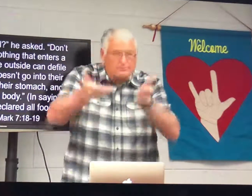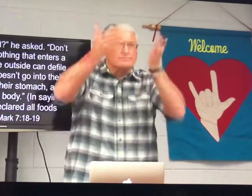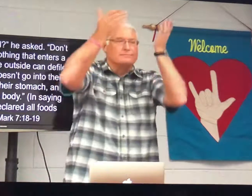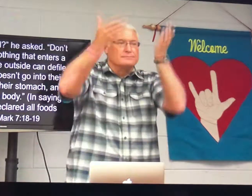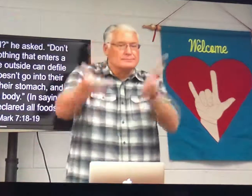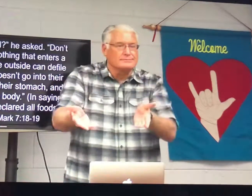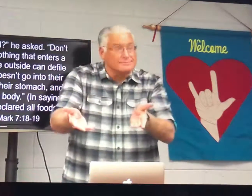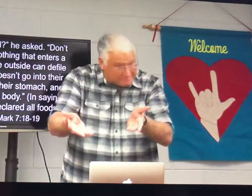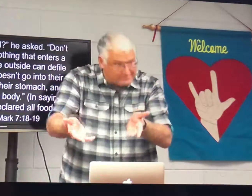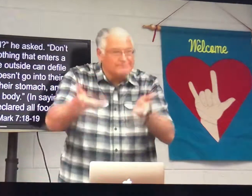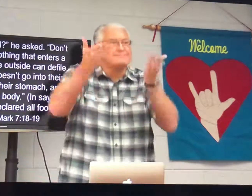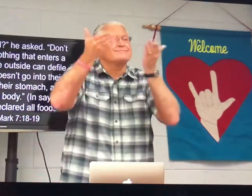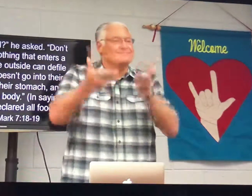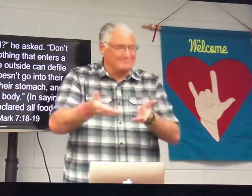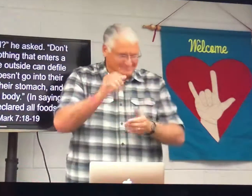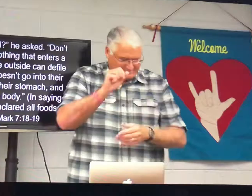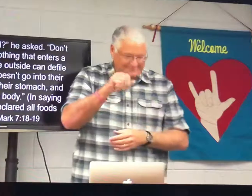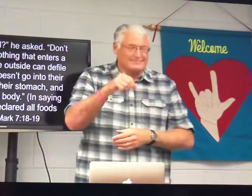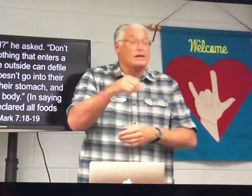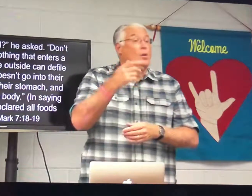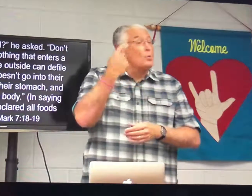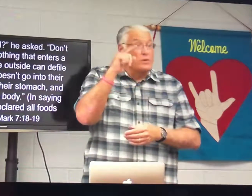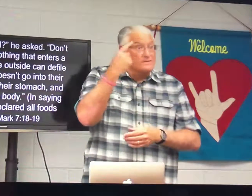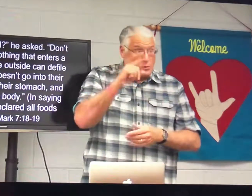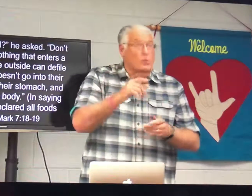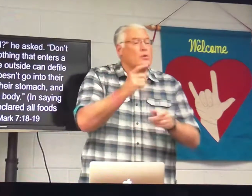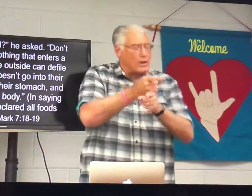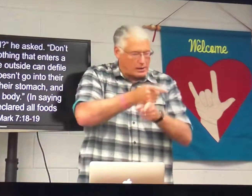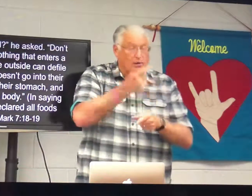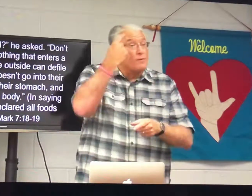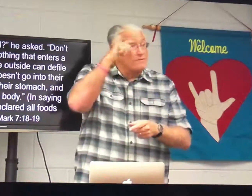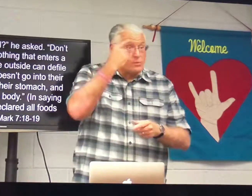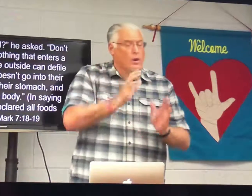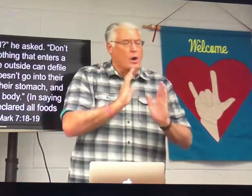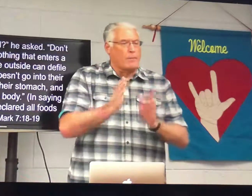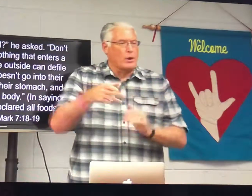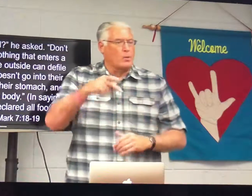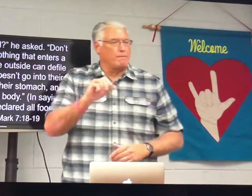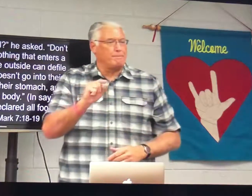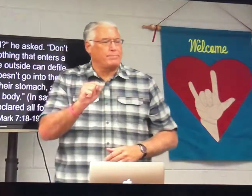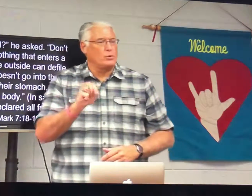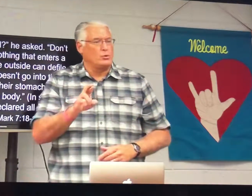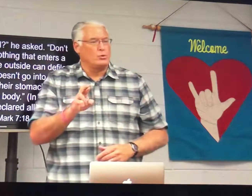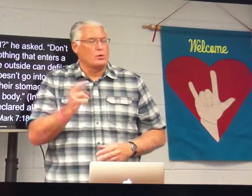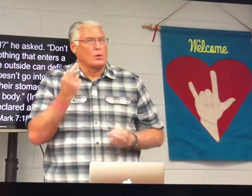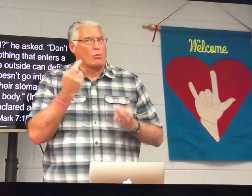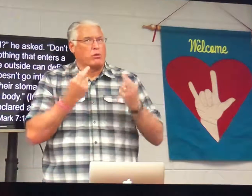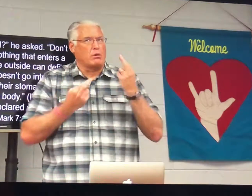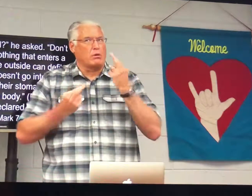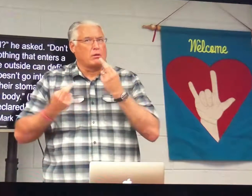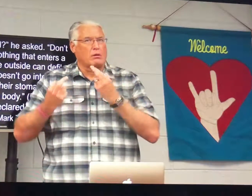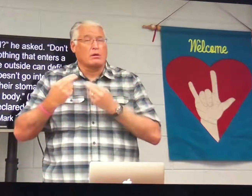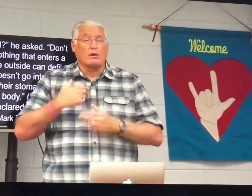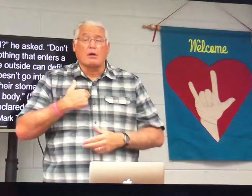below just like you did, and then run that fastball up and catch a guy by surprise. So that's a nice way to use that